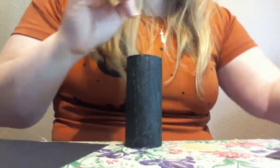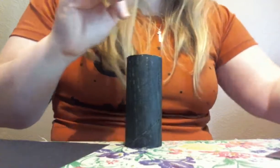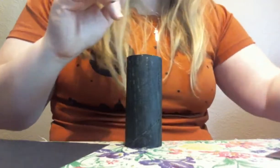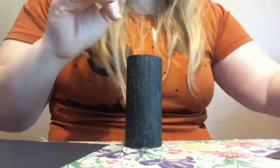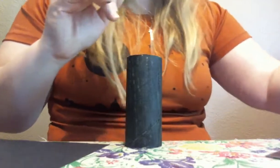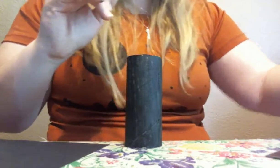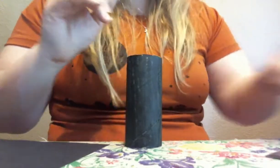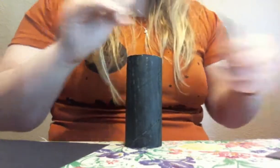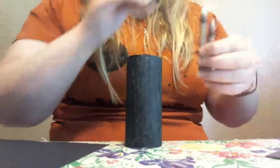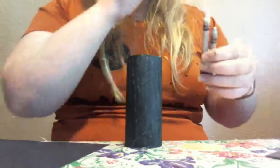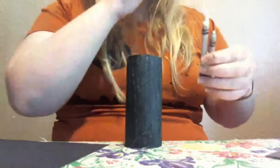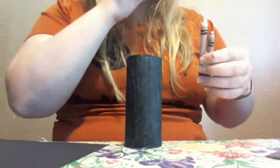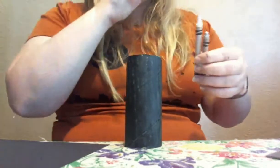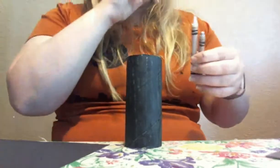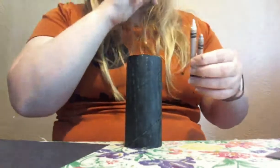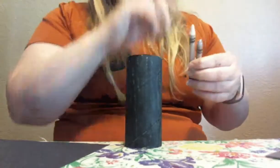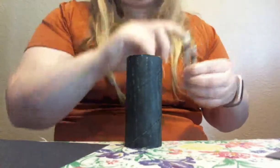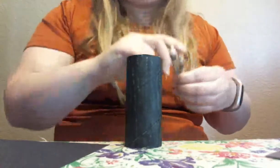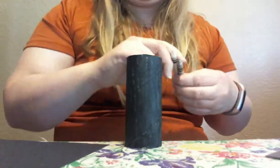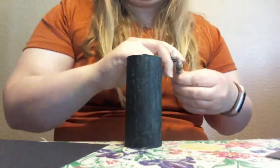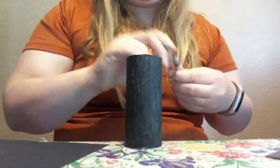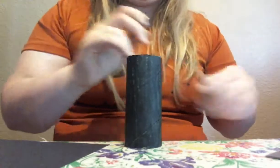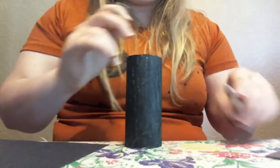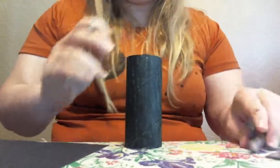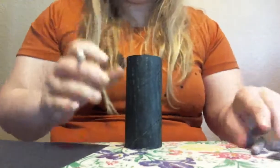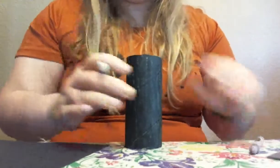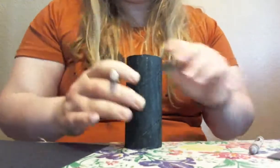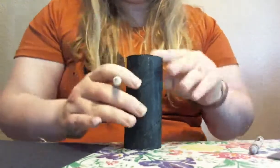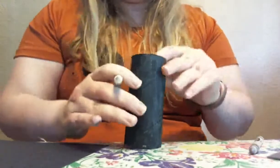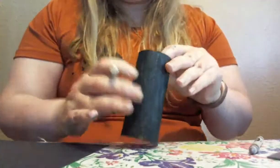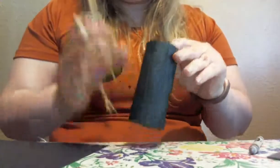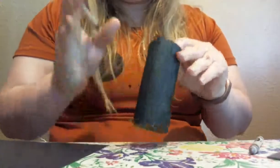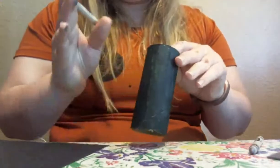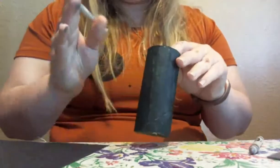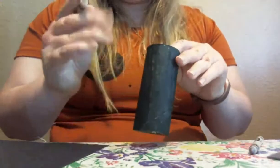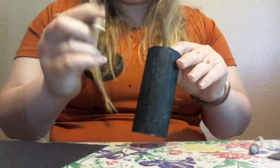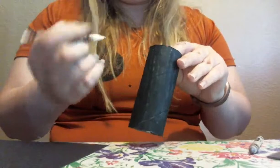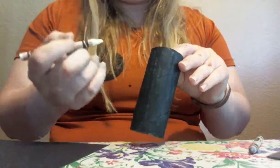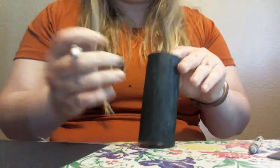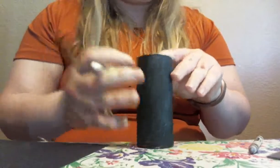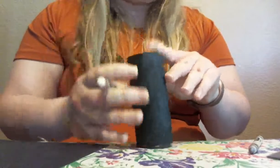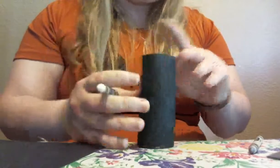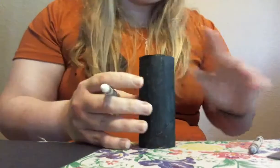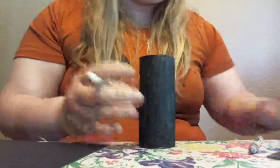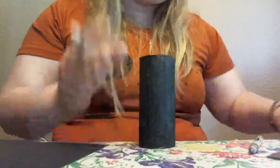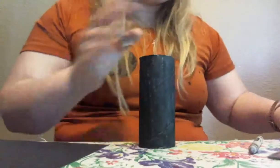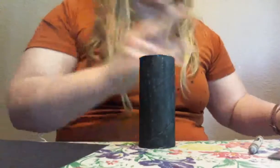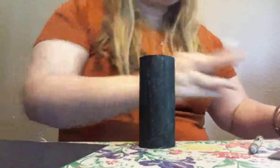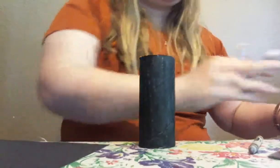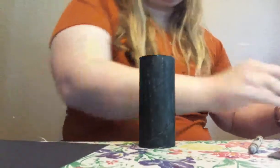So our next step is going to be putting some